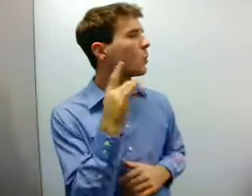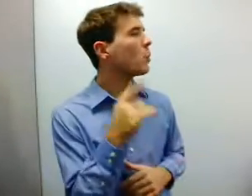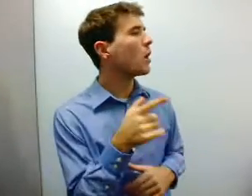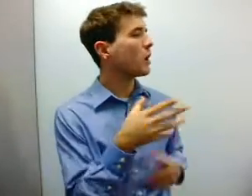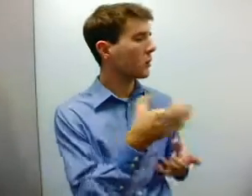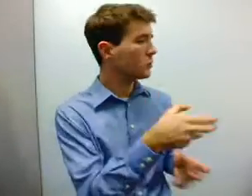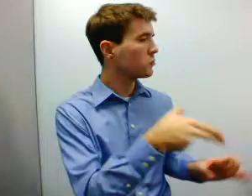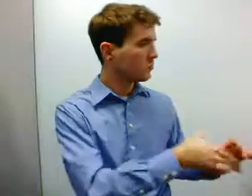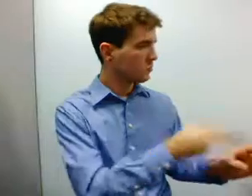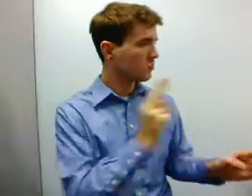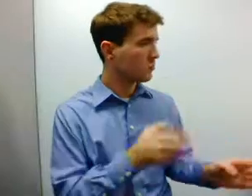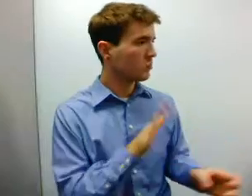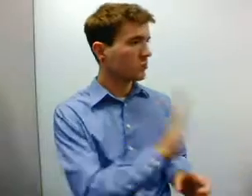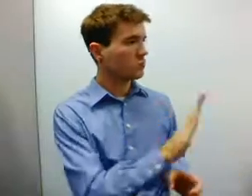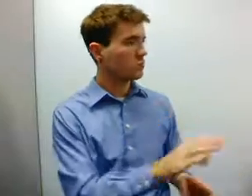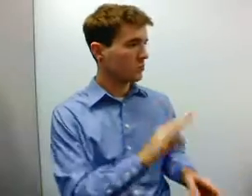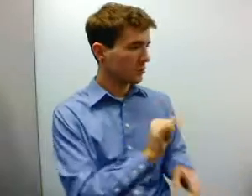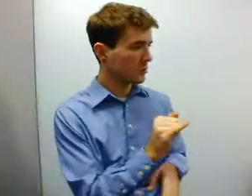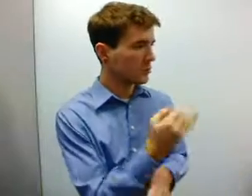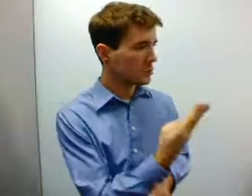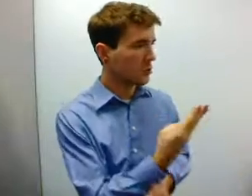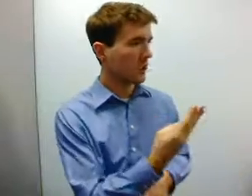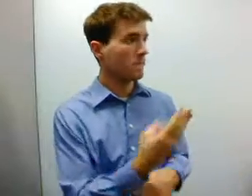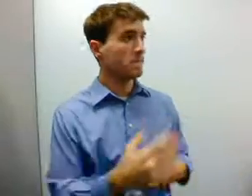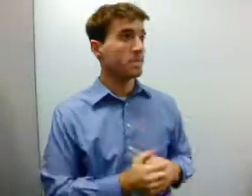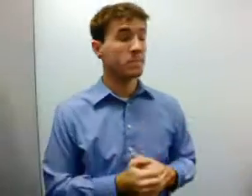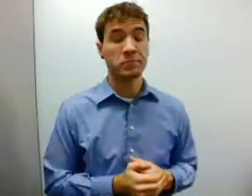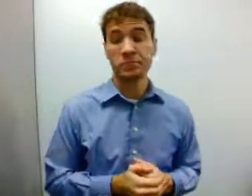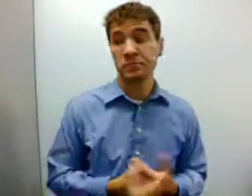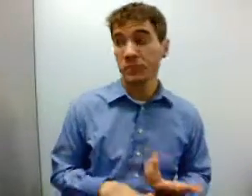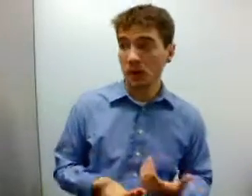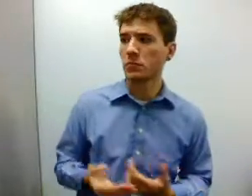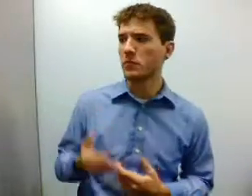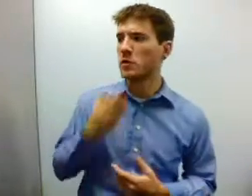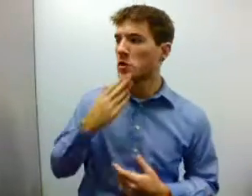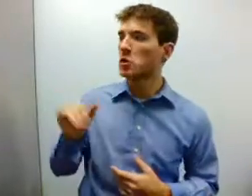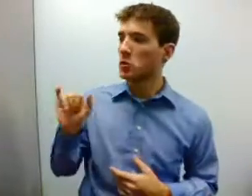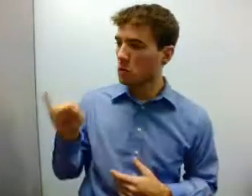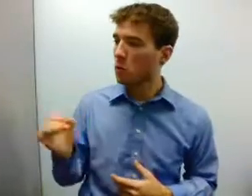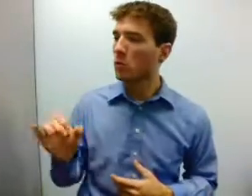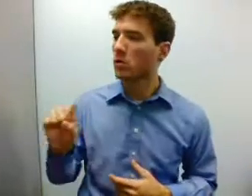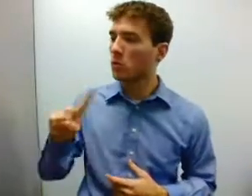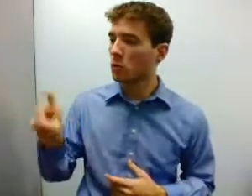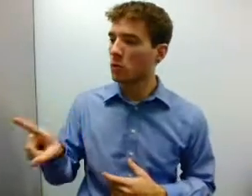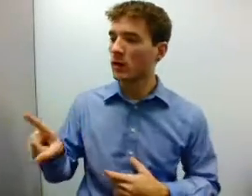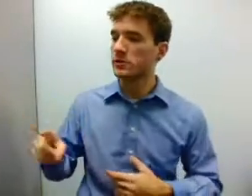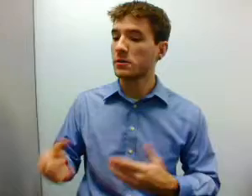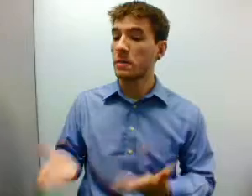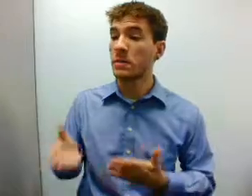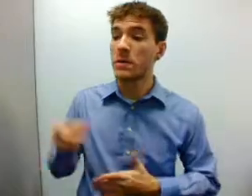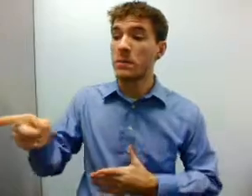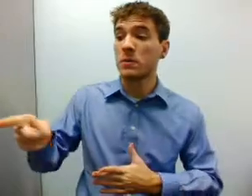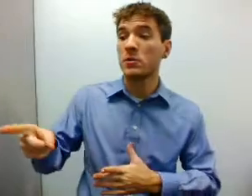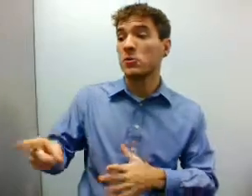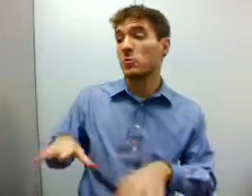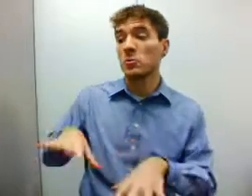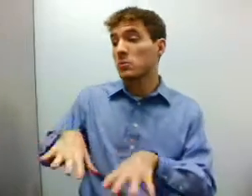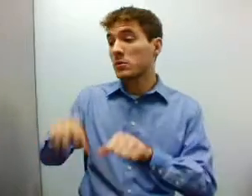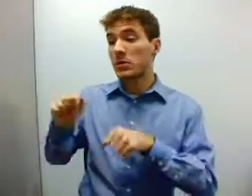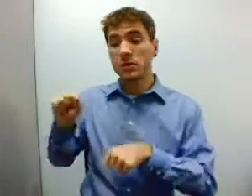on? Now, if you're moving on because you can't stand your boss, right, which happens a lot, and we've all been there, you don't want to say that. What